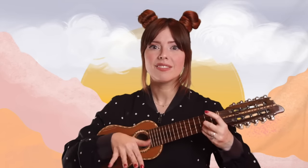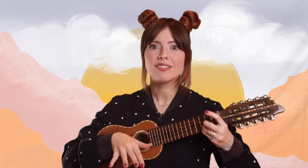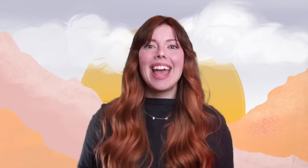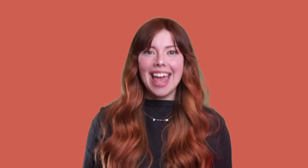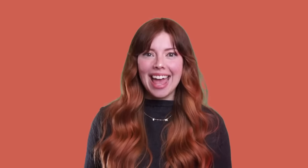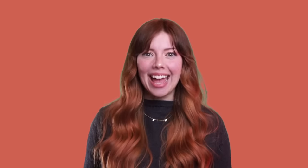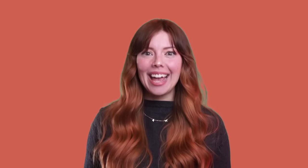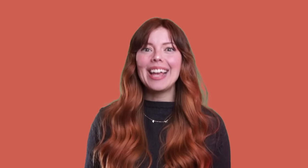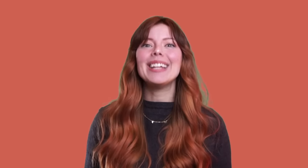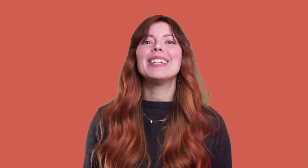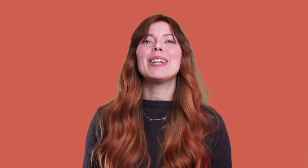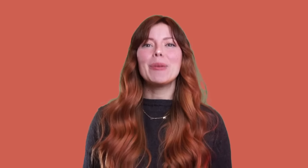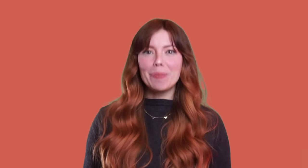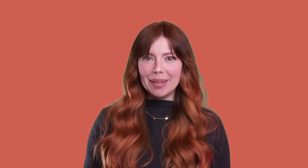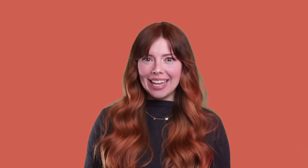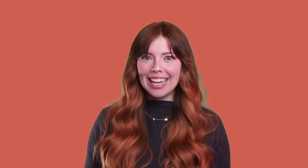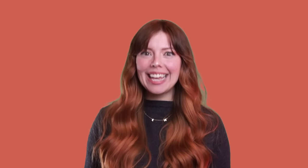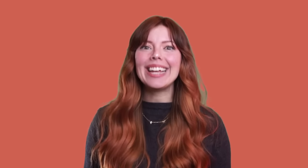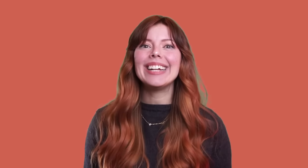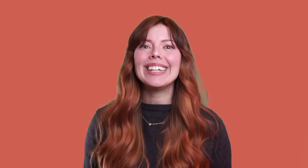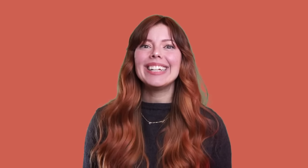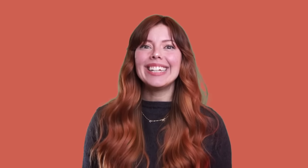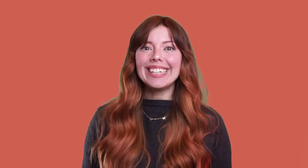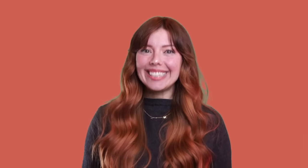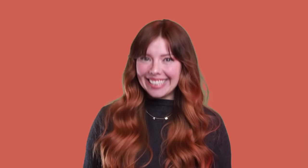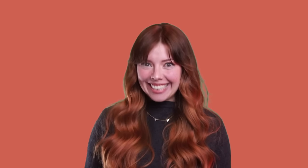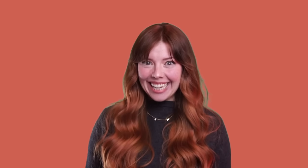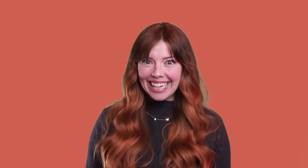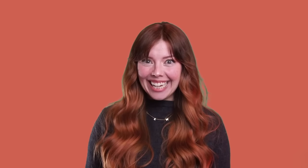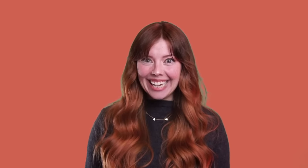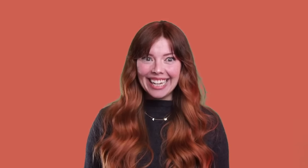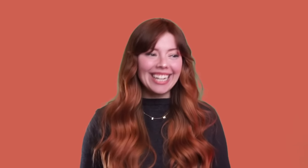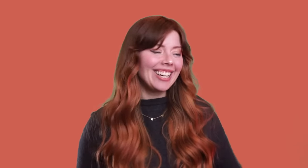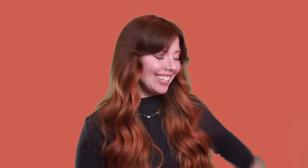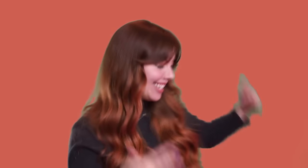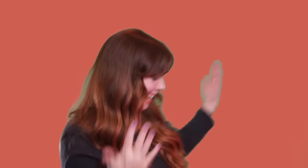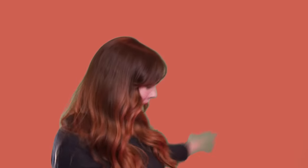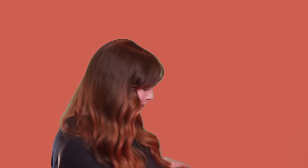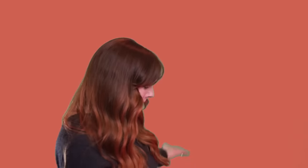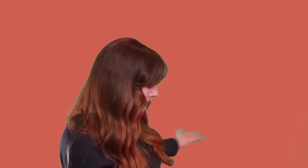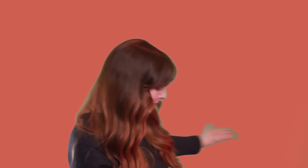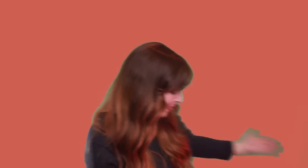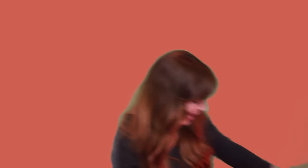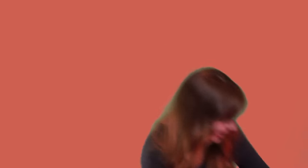A, B, C. Good job, Happi.